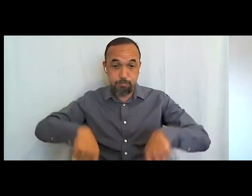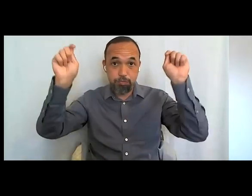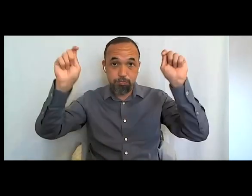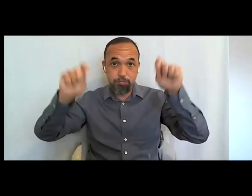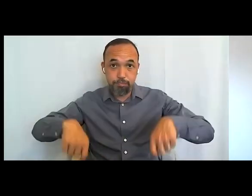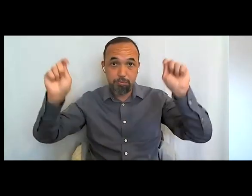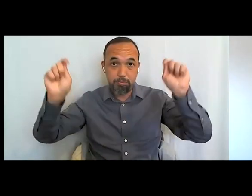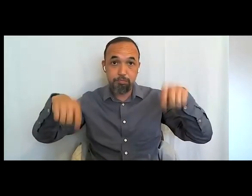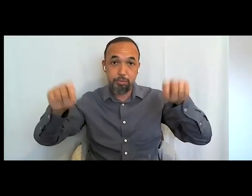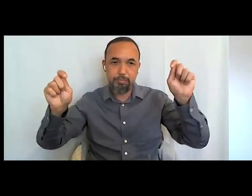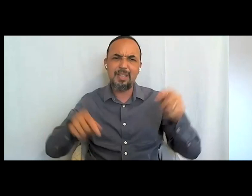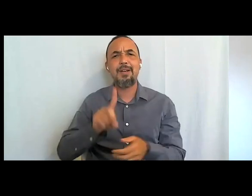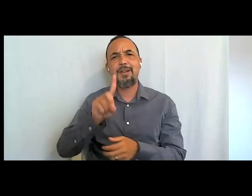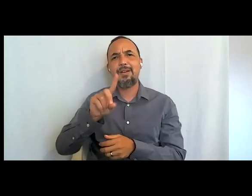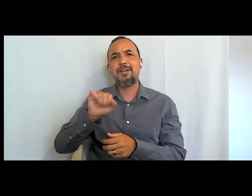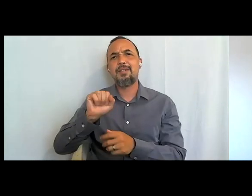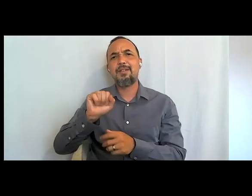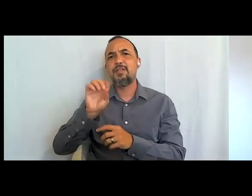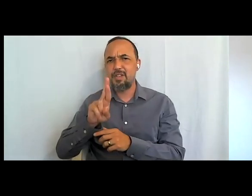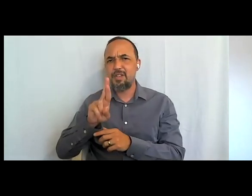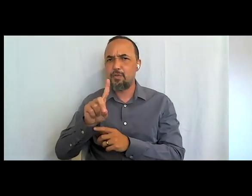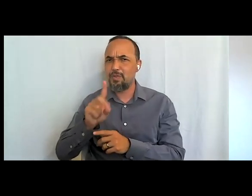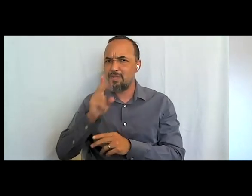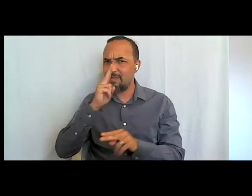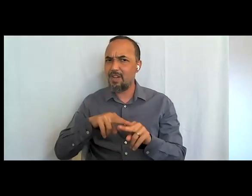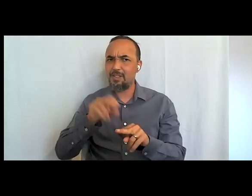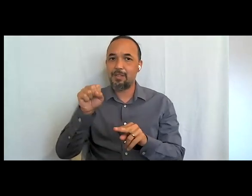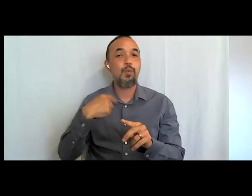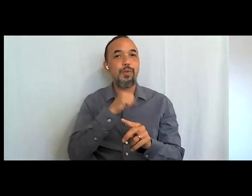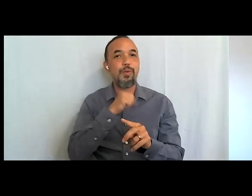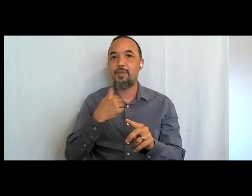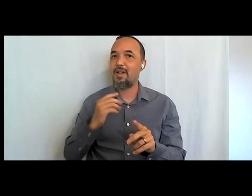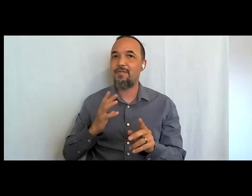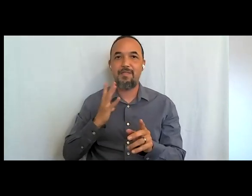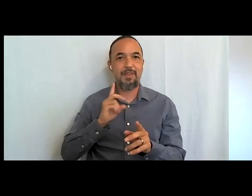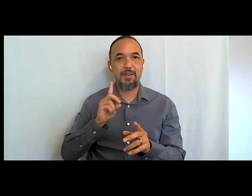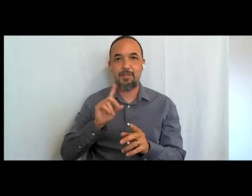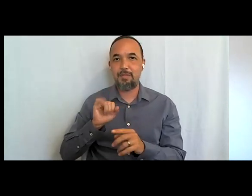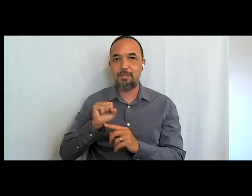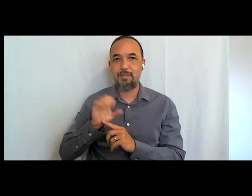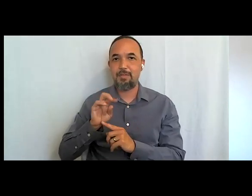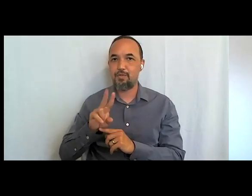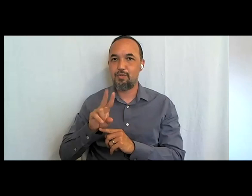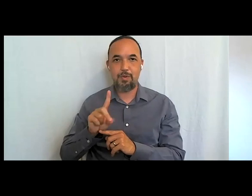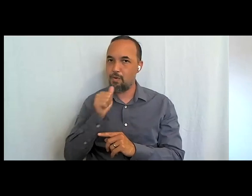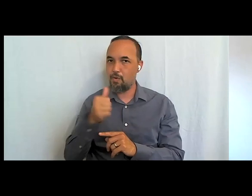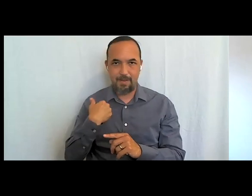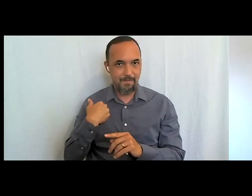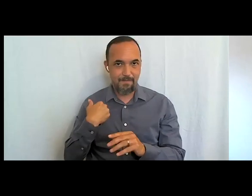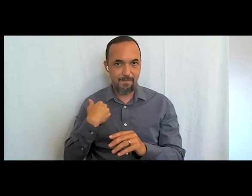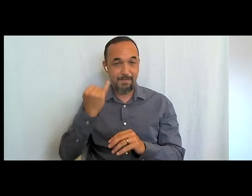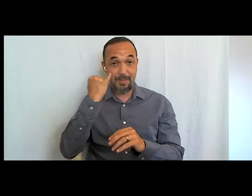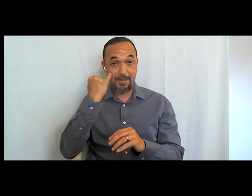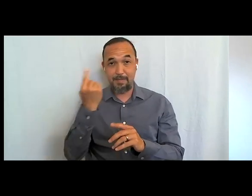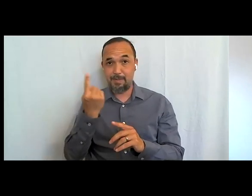Discord's fun too. There's a lot of cool stuff going on in Discord. We don't have an official Discord yet, just FYI, in case somebody said